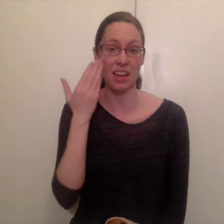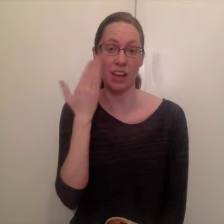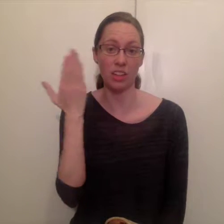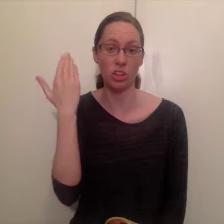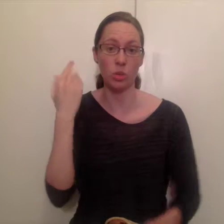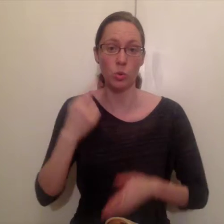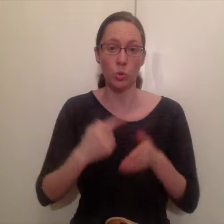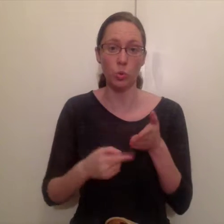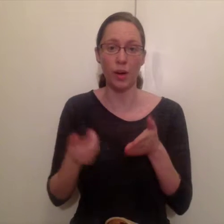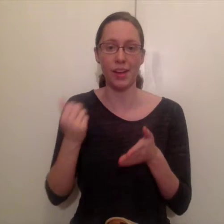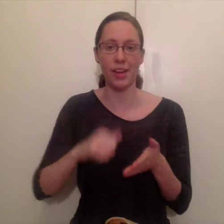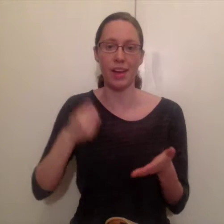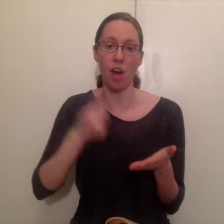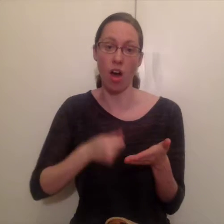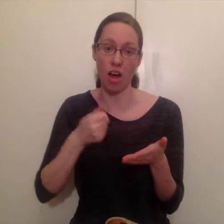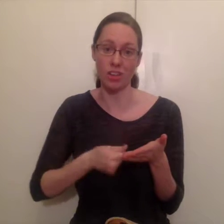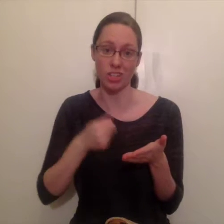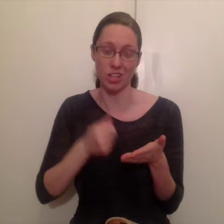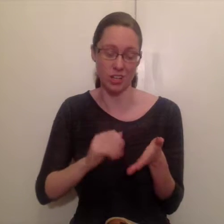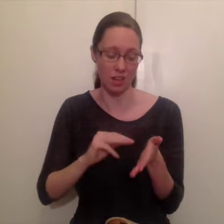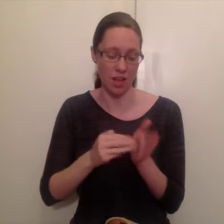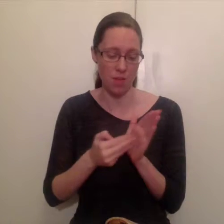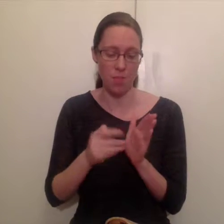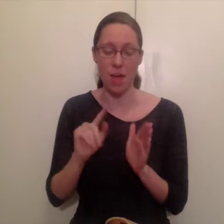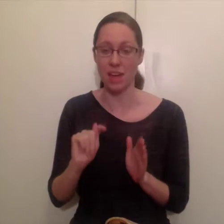Leah knew what an auction meant.